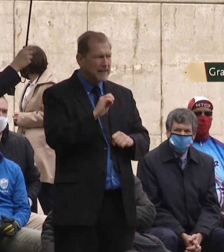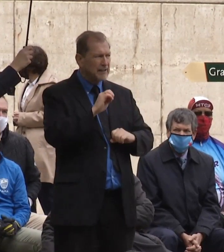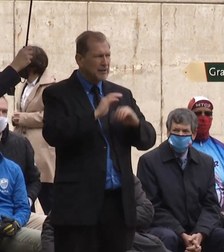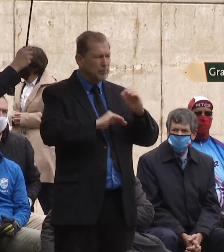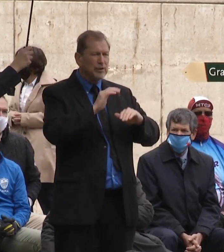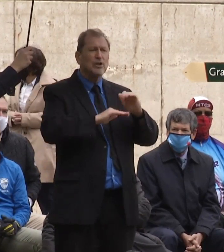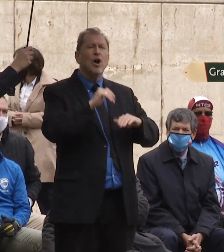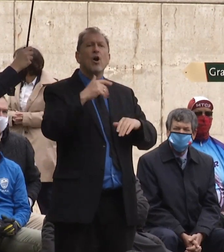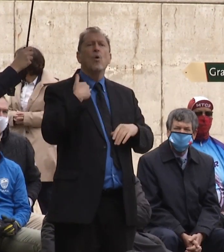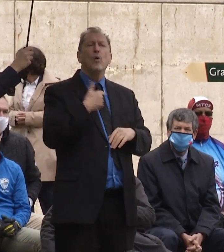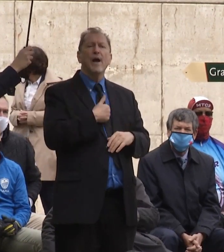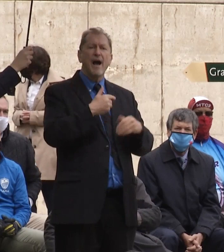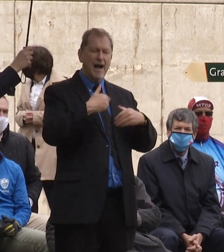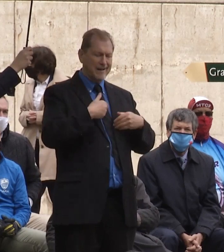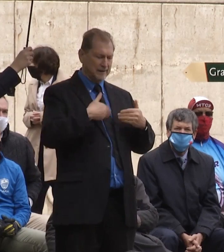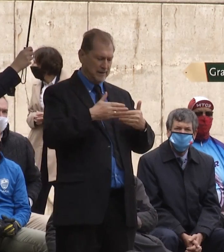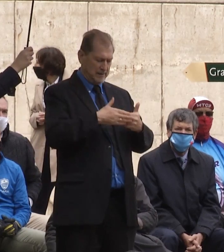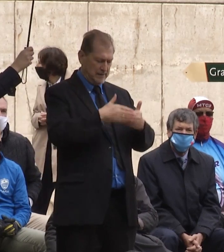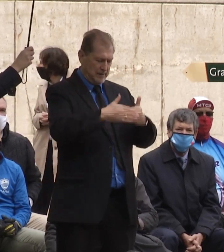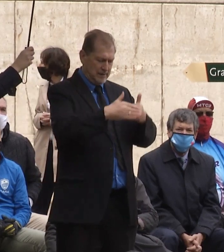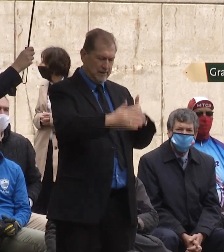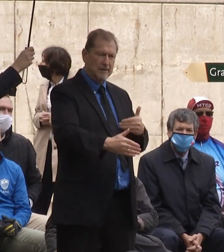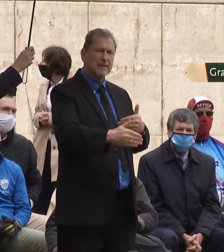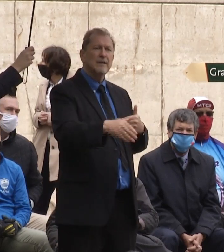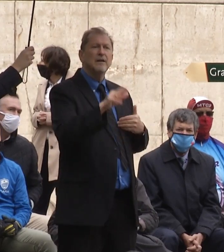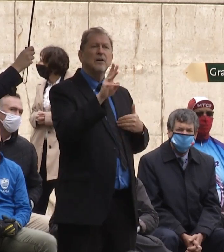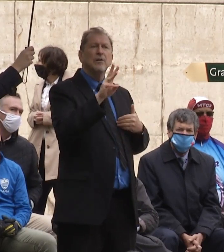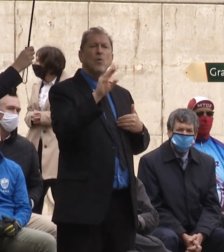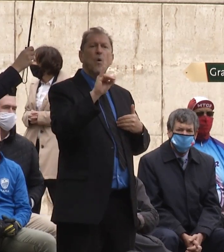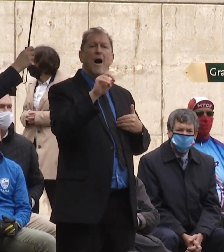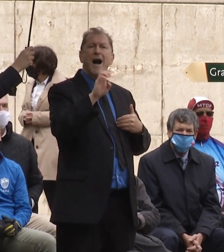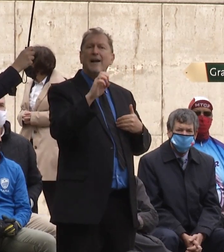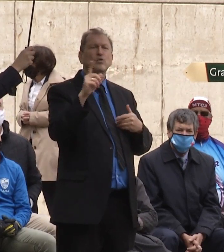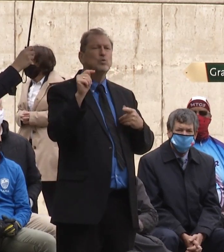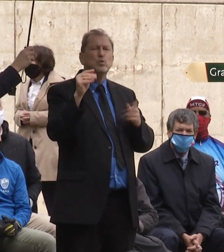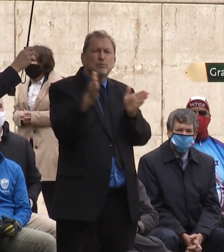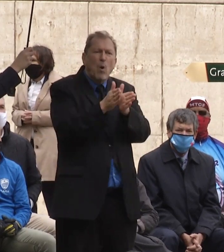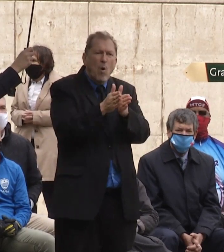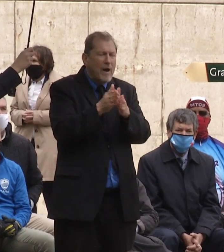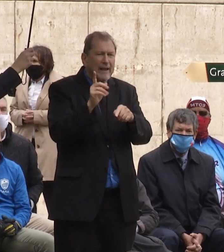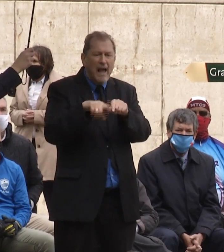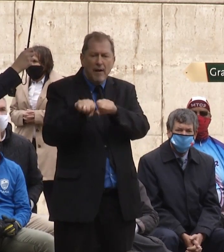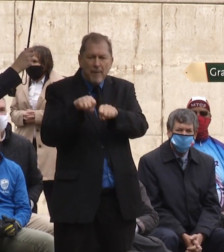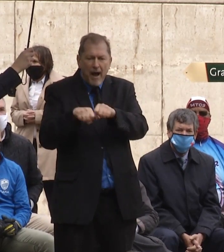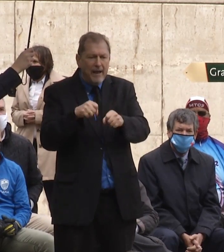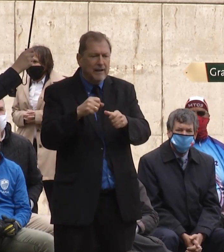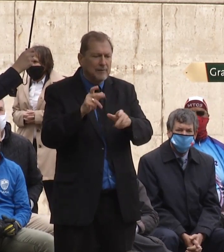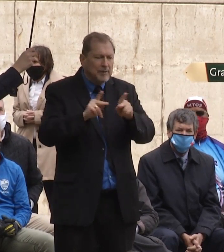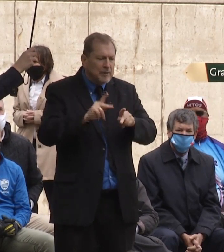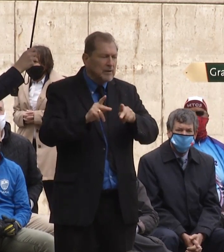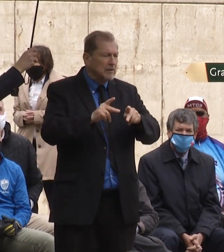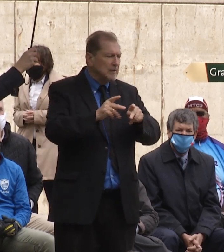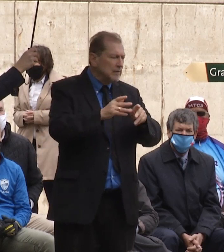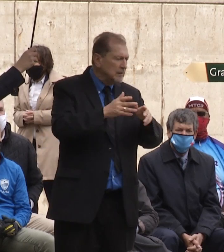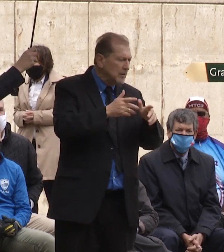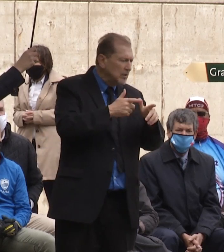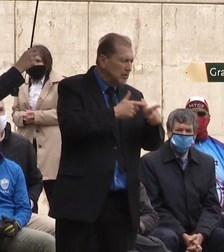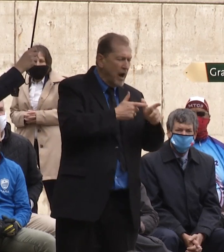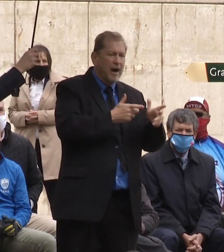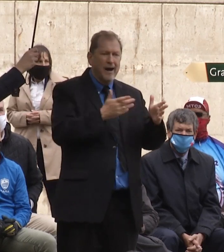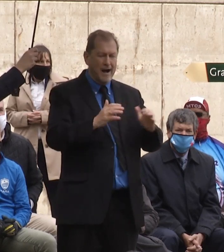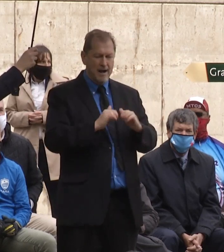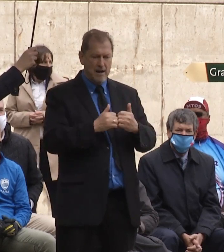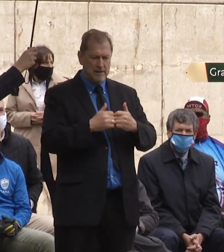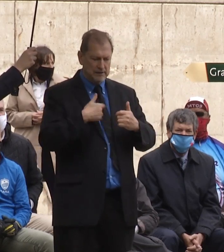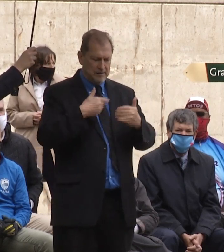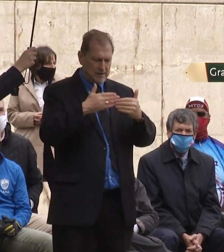widen the trail to almost 16 feet from where it was more like 8 feet. So we had in addition to that, widening that segment over the river,